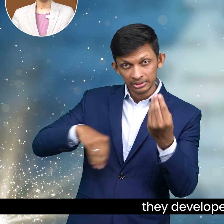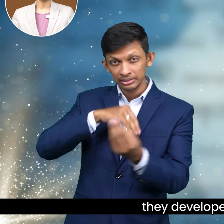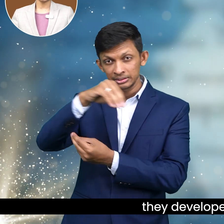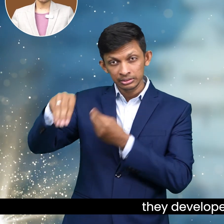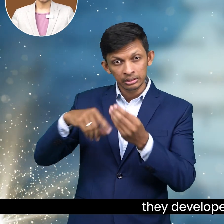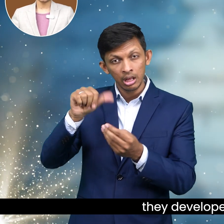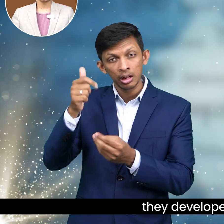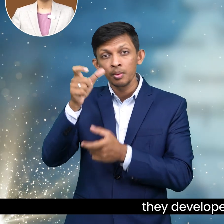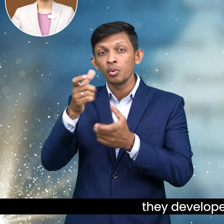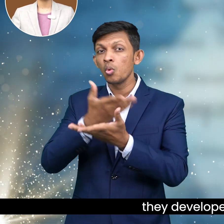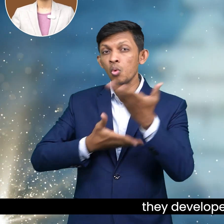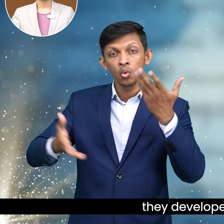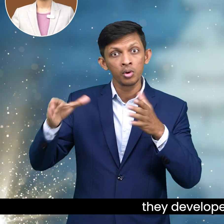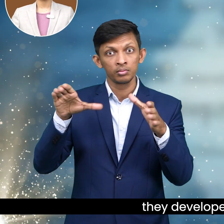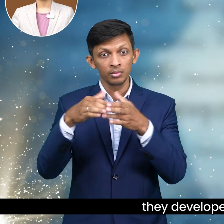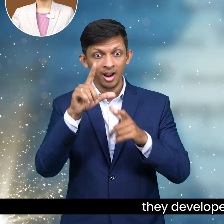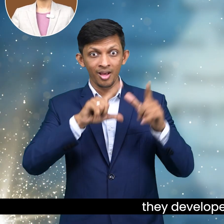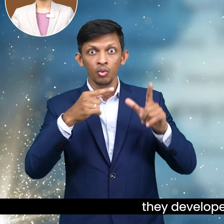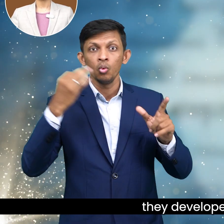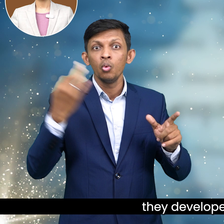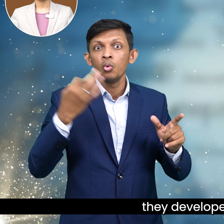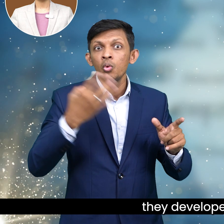developed new languages.